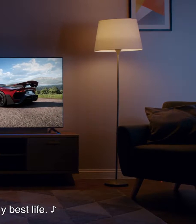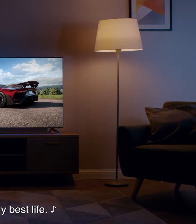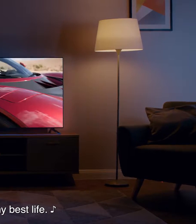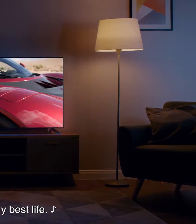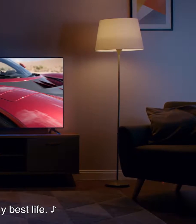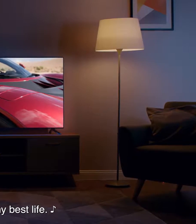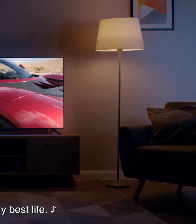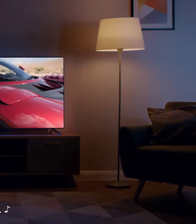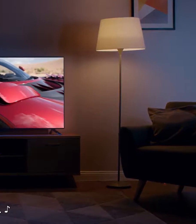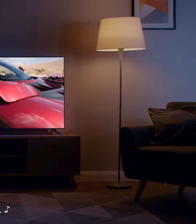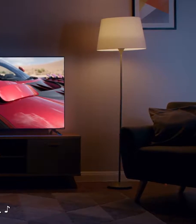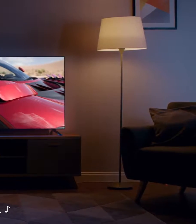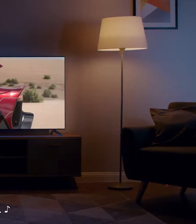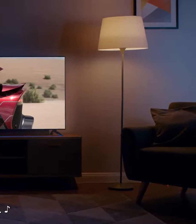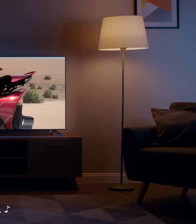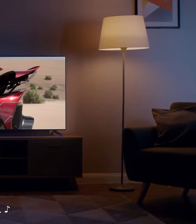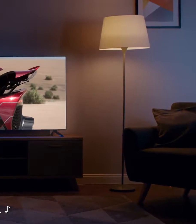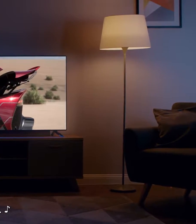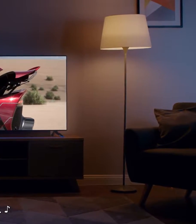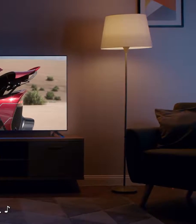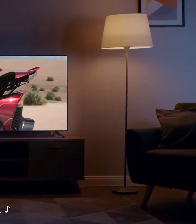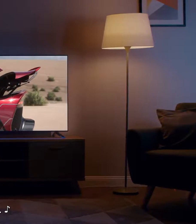both got to my best life, yeah.